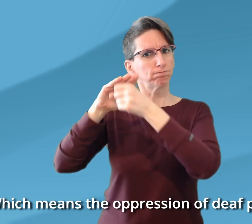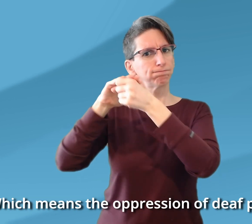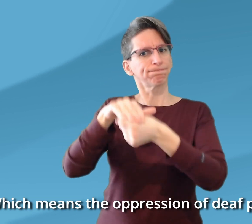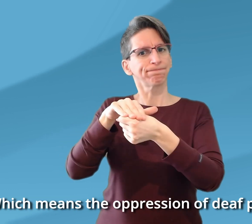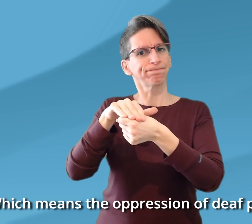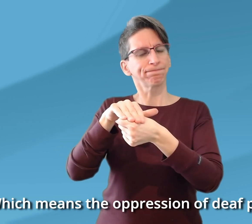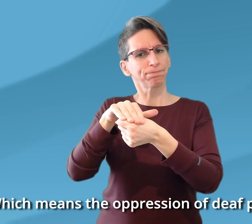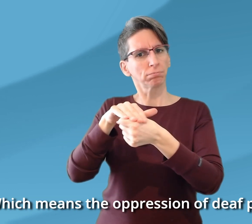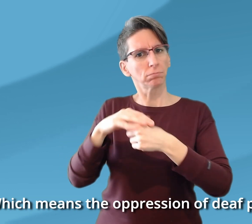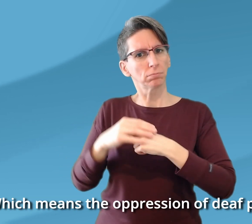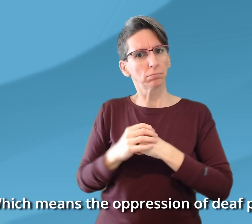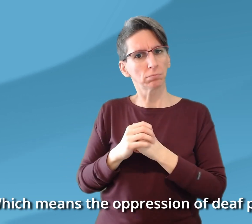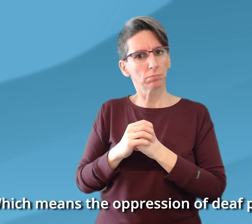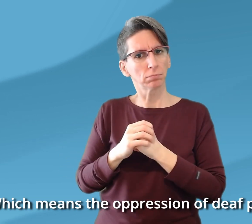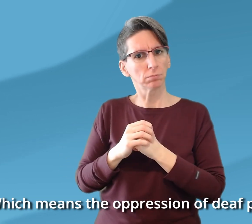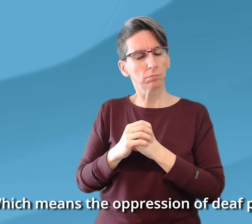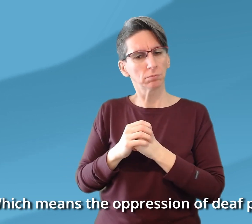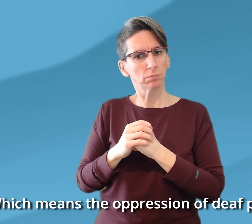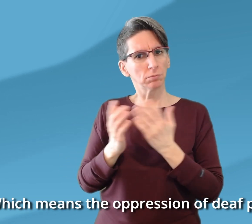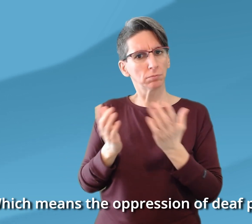which means the oppression of deaf people.